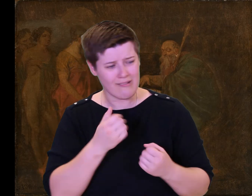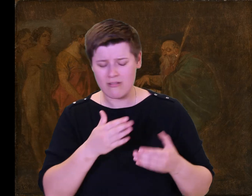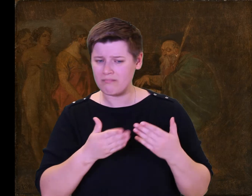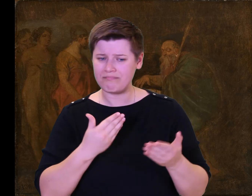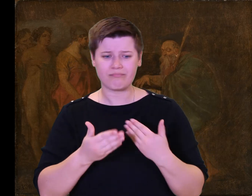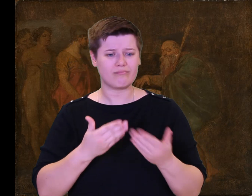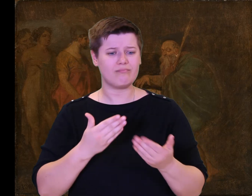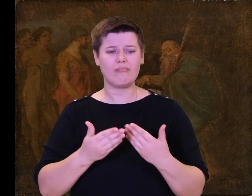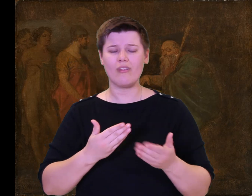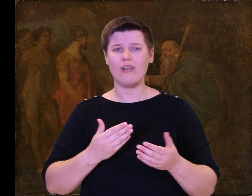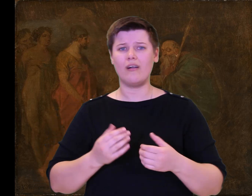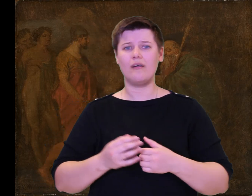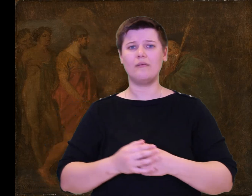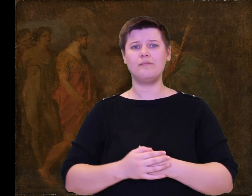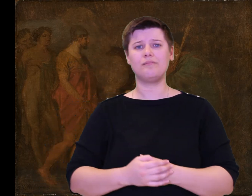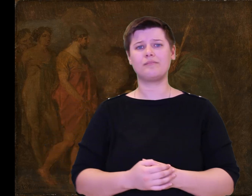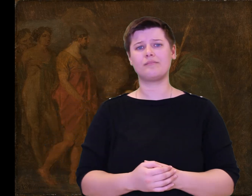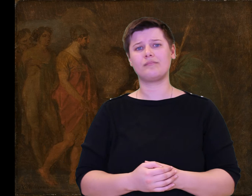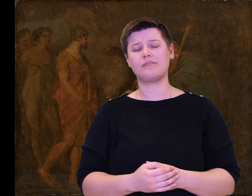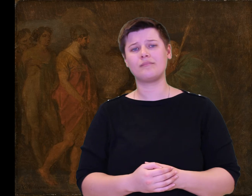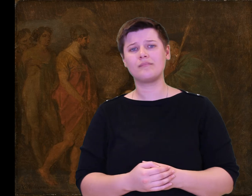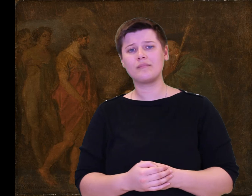met Tiresias.